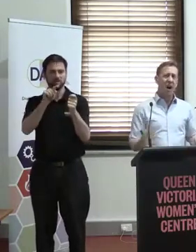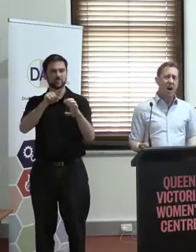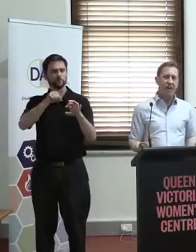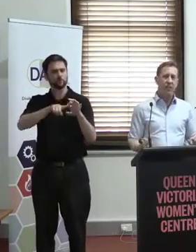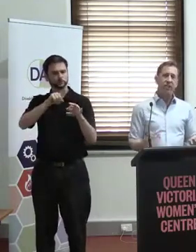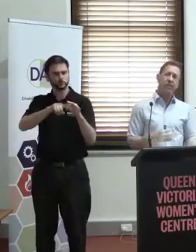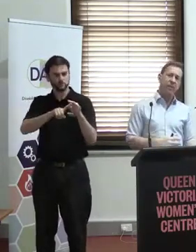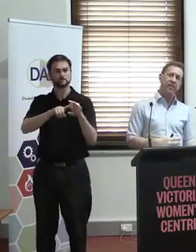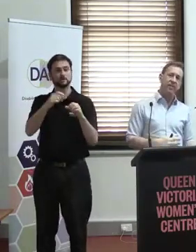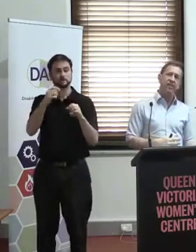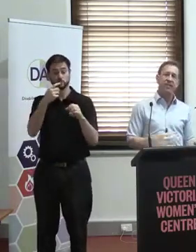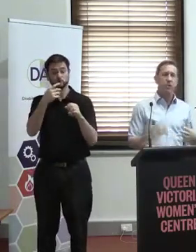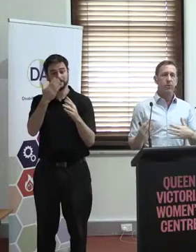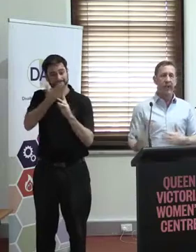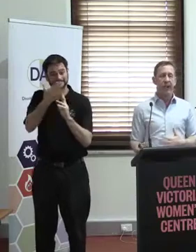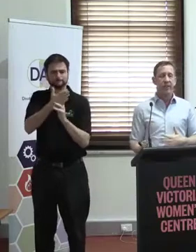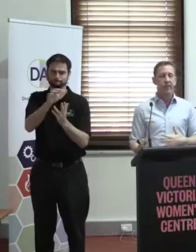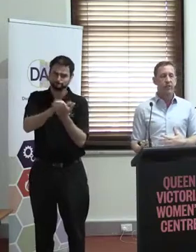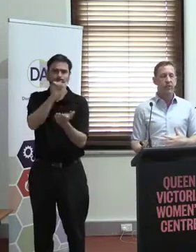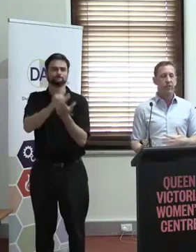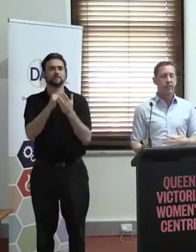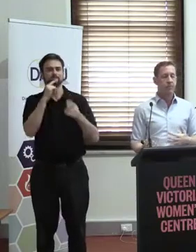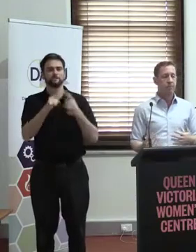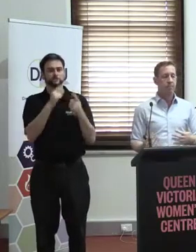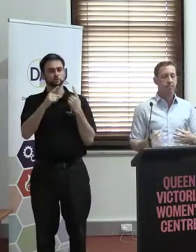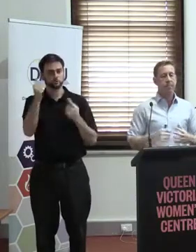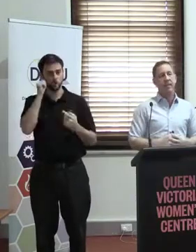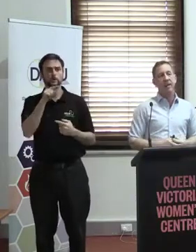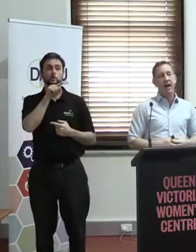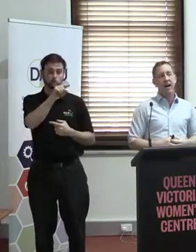we decide whether a person fits into a category or not.